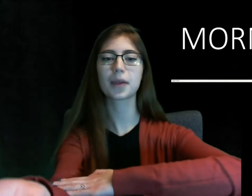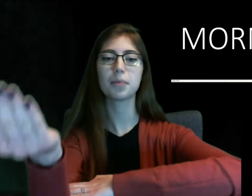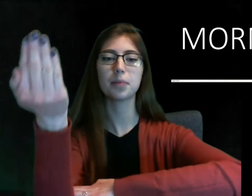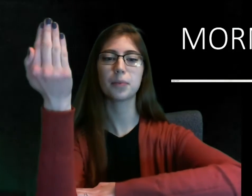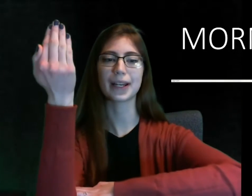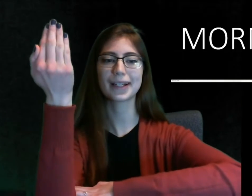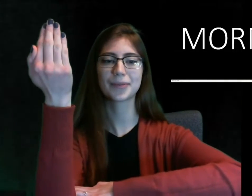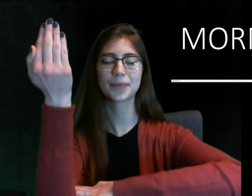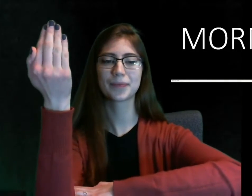Morning.